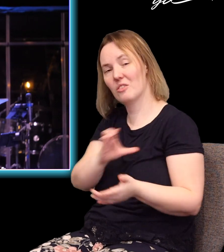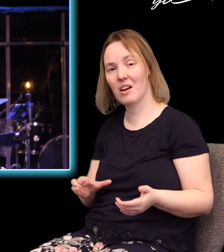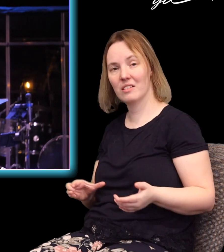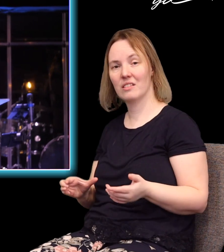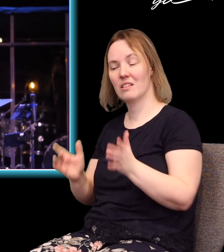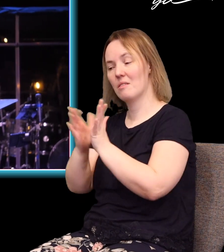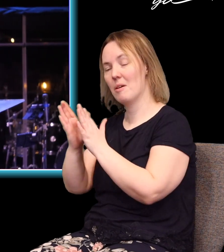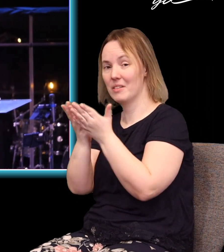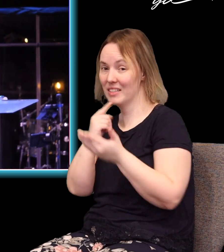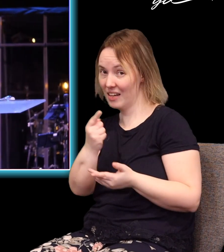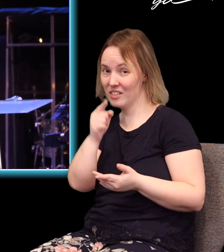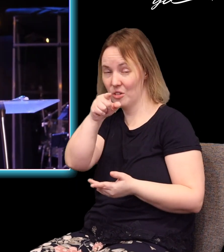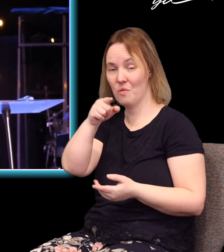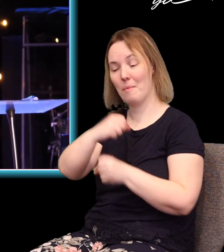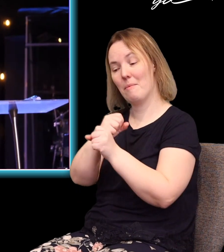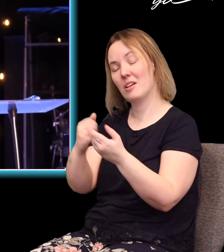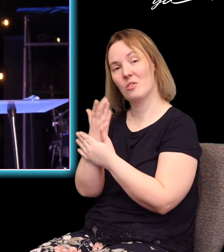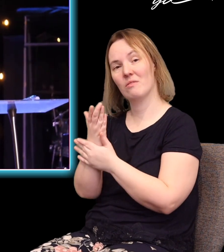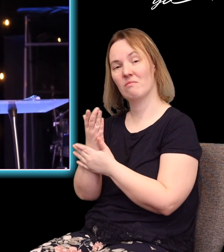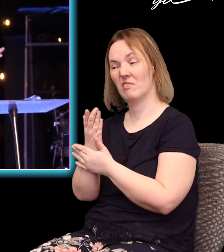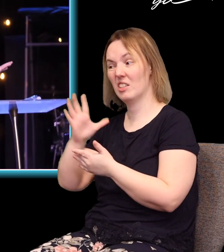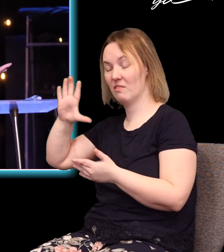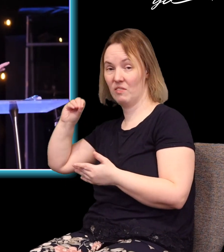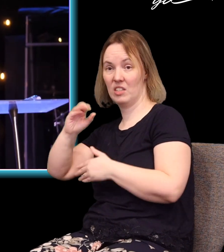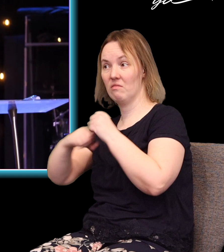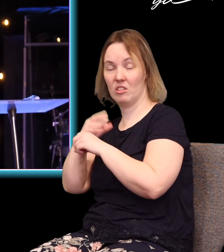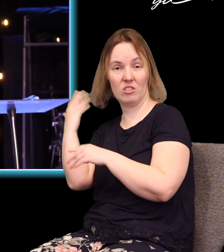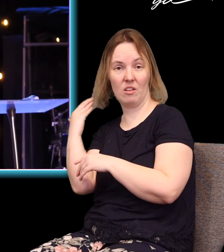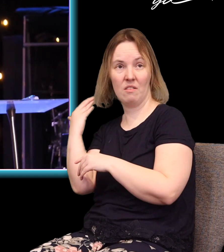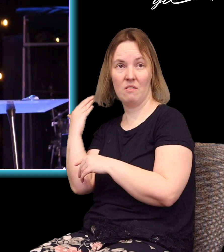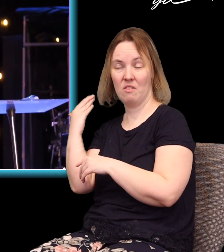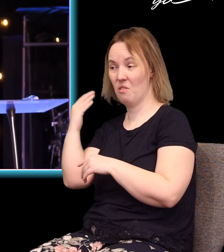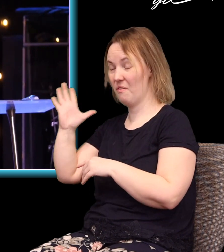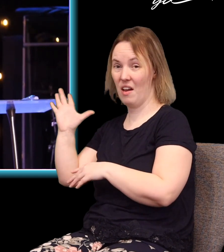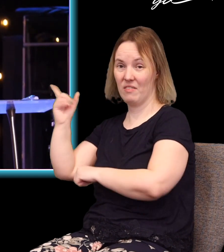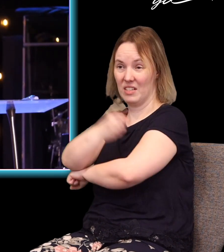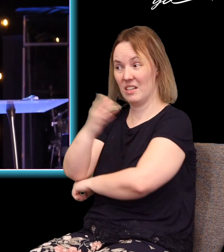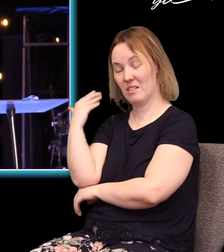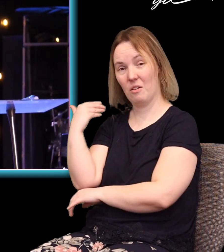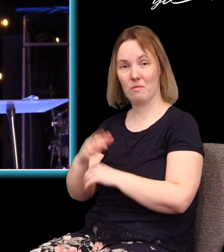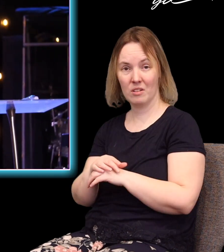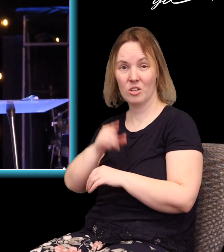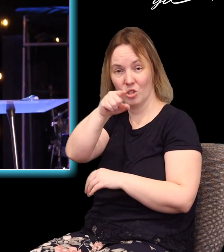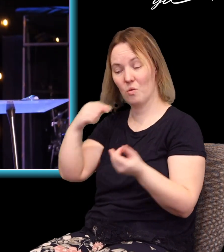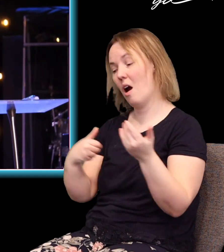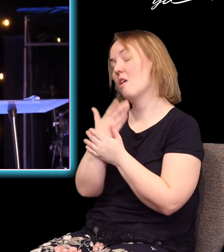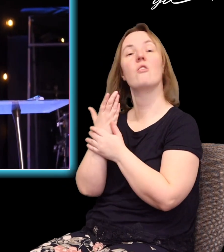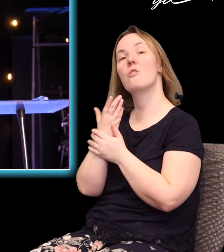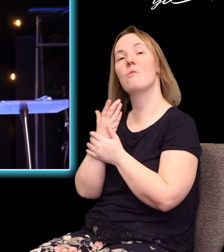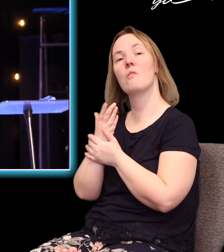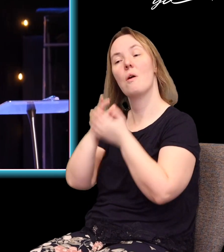says, you have been made new. Whether that's 50 years ago, 5 days ago, you are